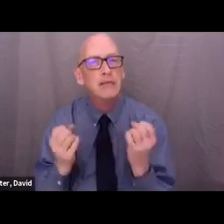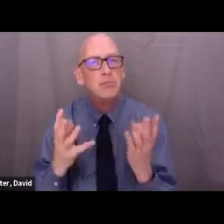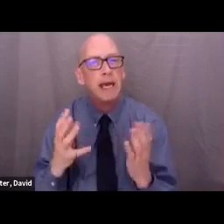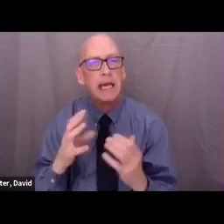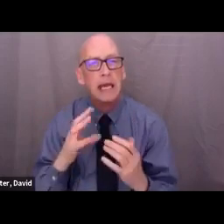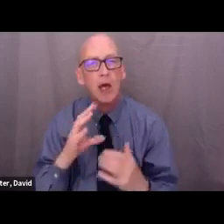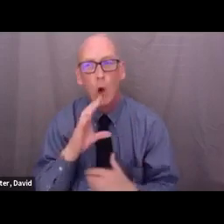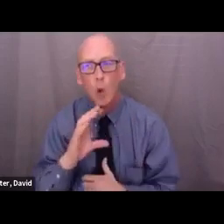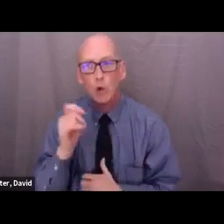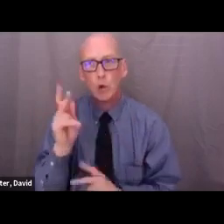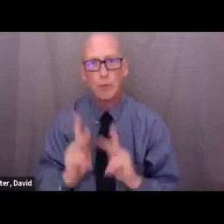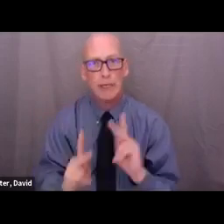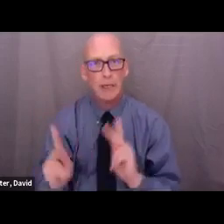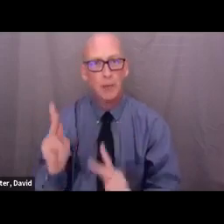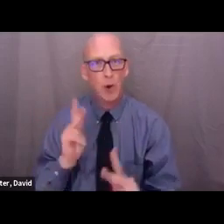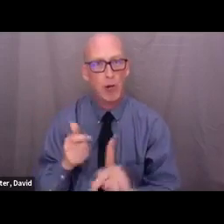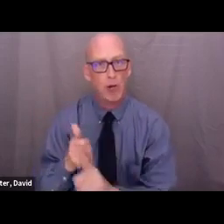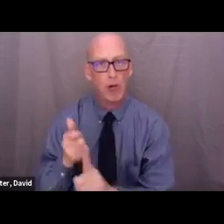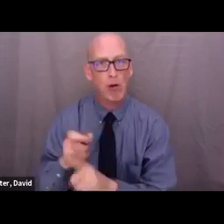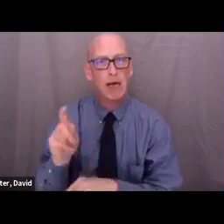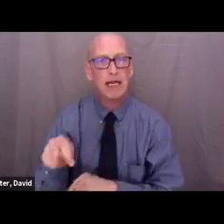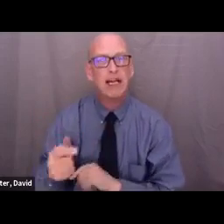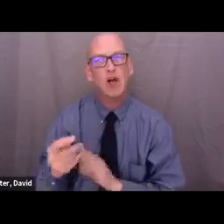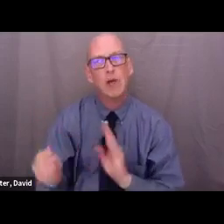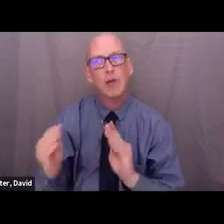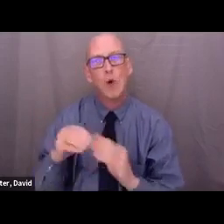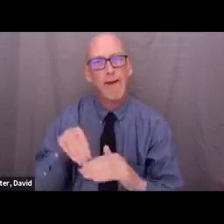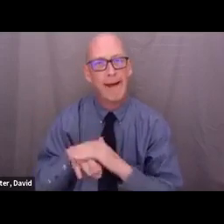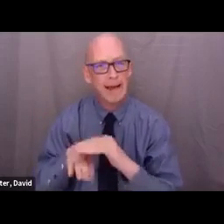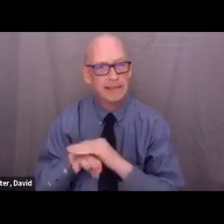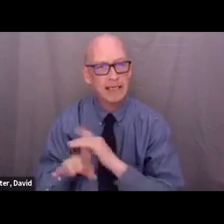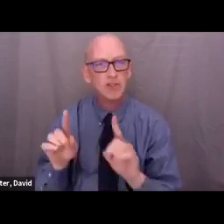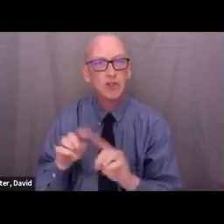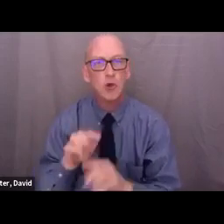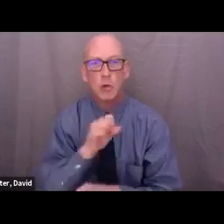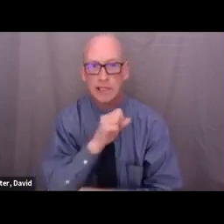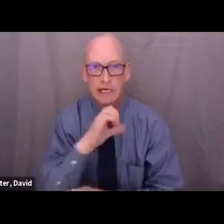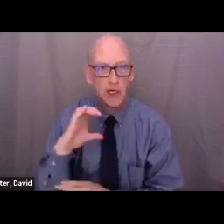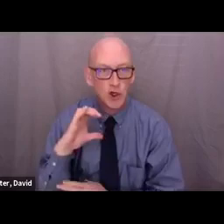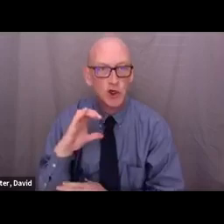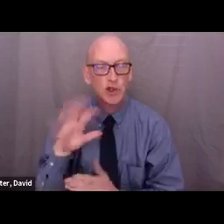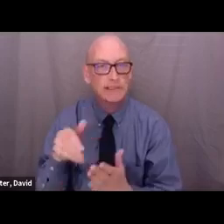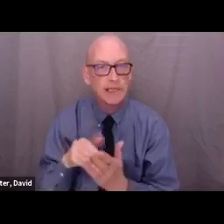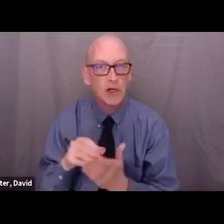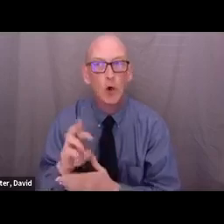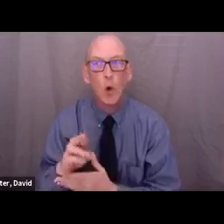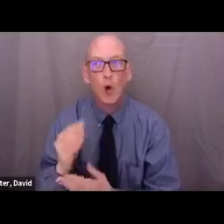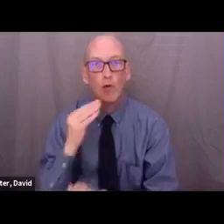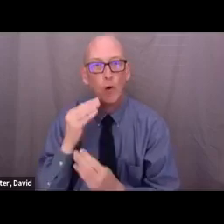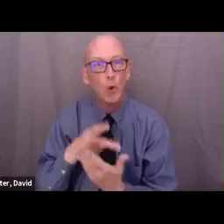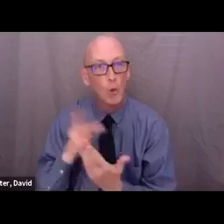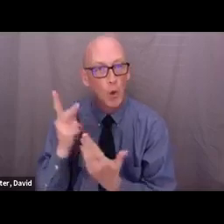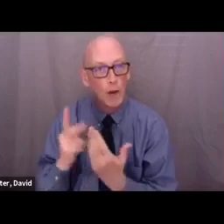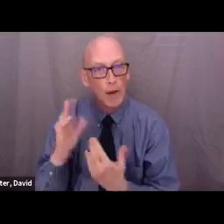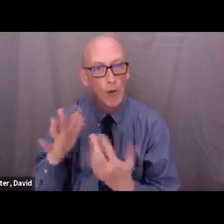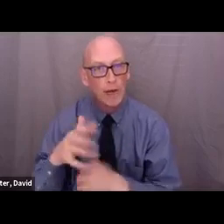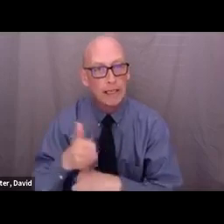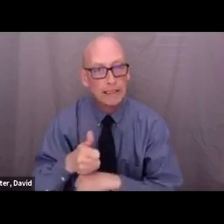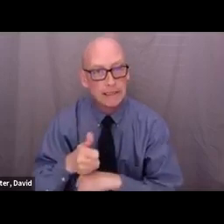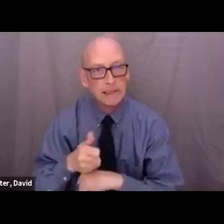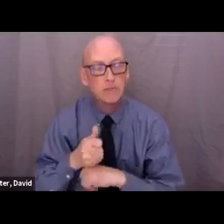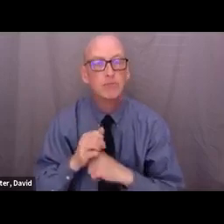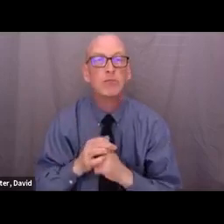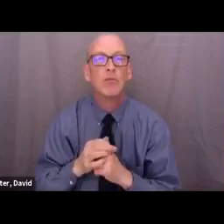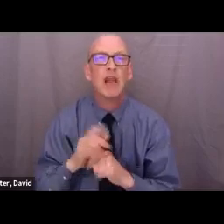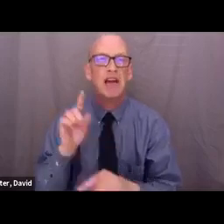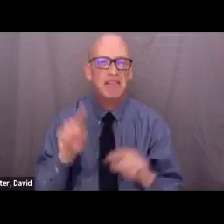folks need a little bit more access to our senior centers or maybe some food programs that exist,